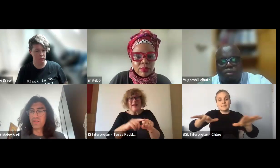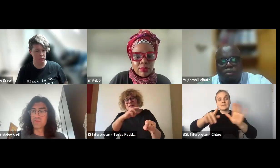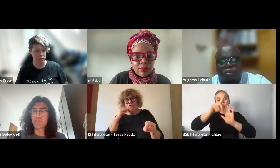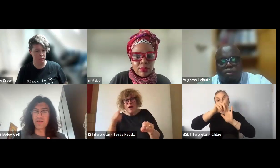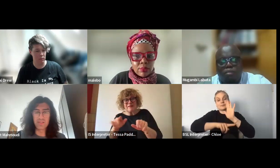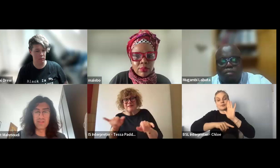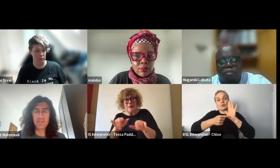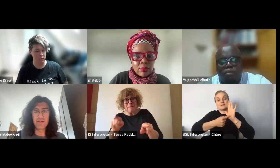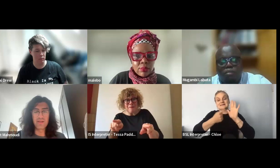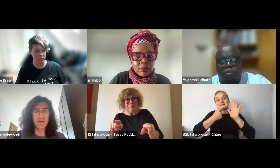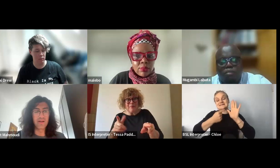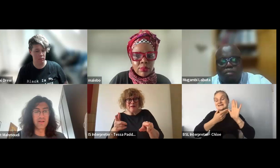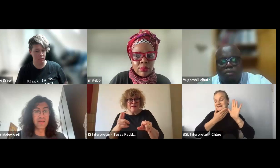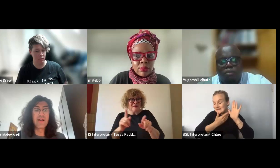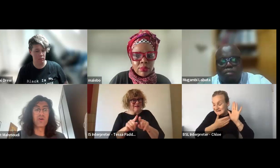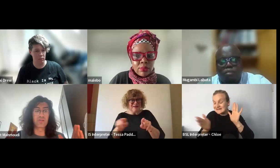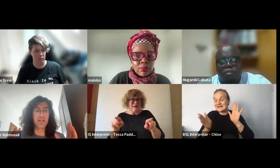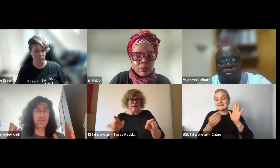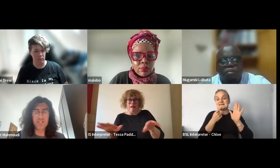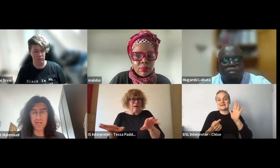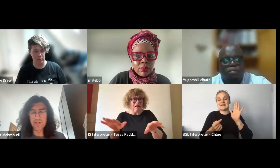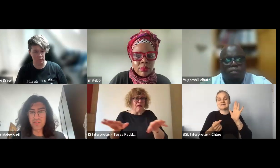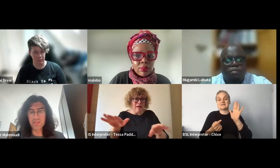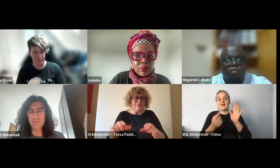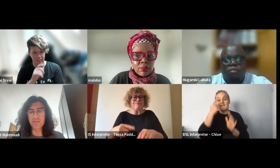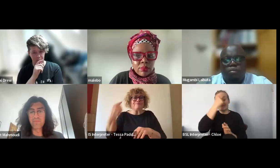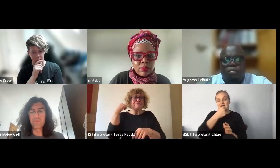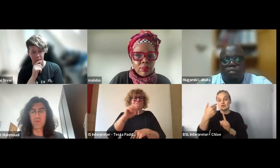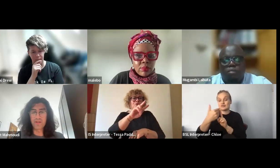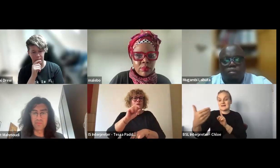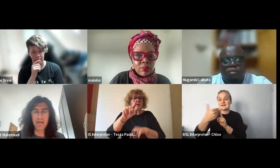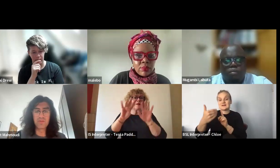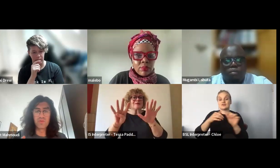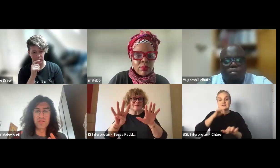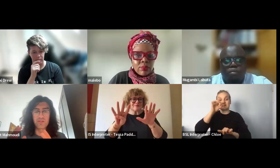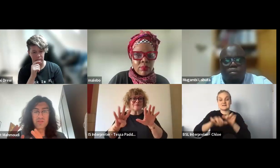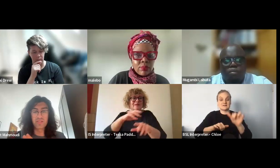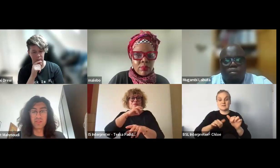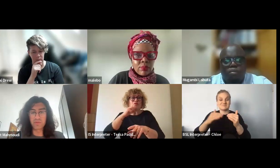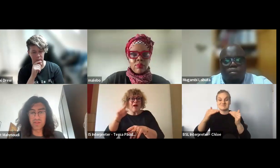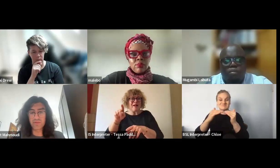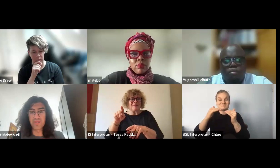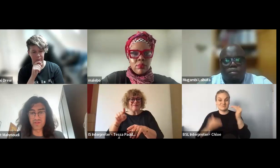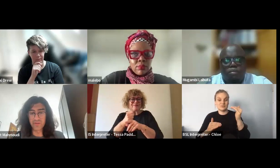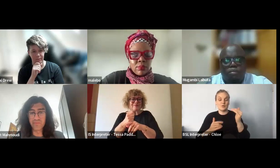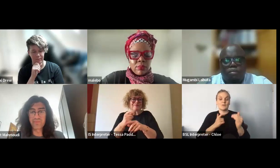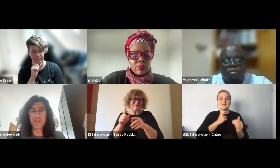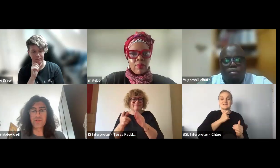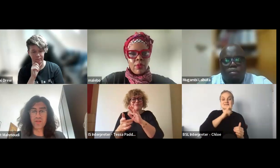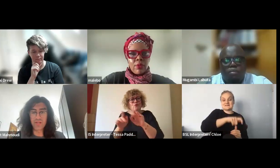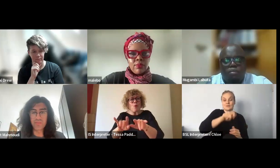report in which they clearly laid out that facial recognition systems were incompatible with civil liberties in